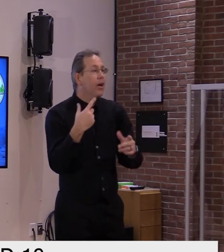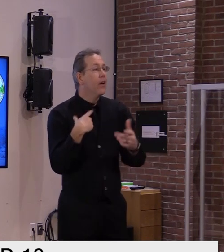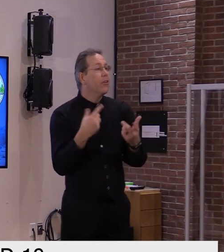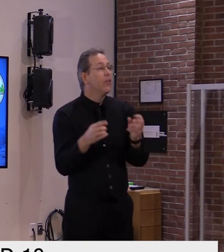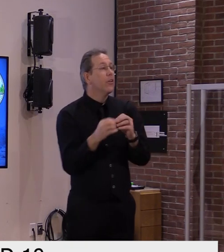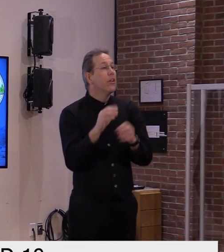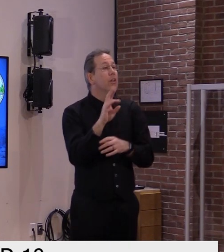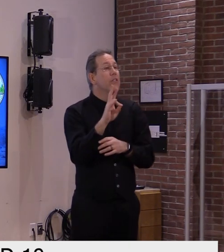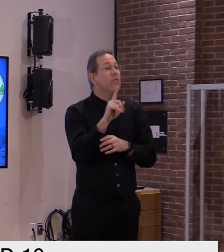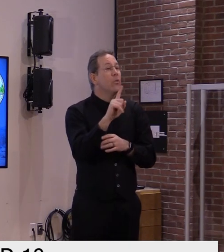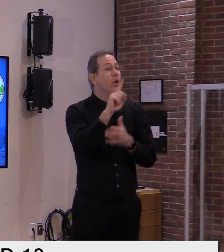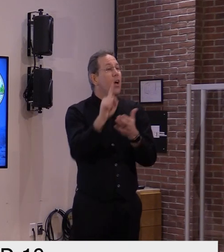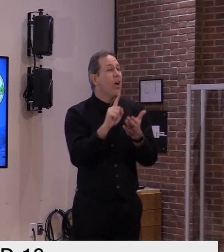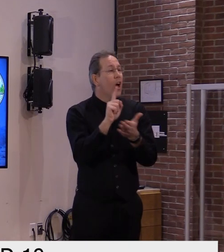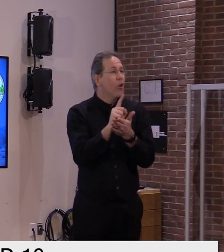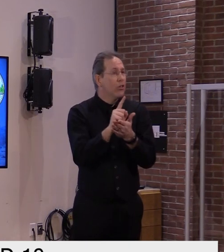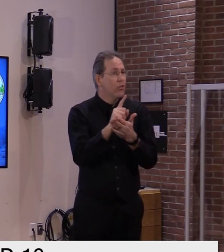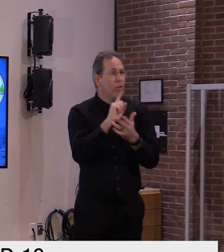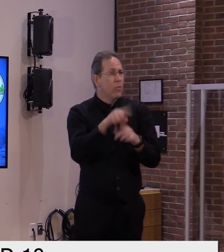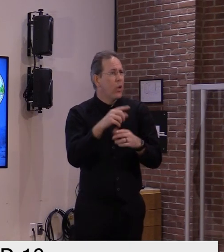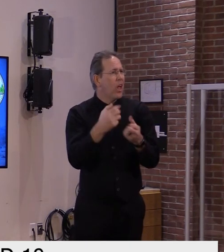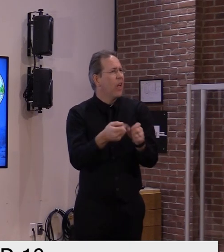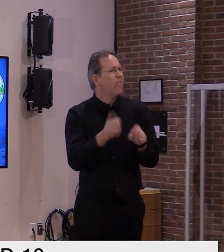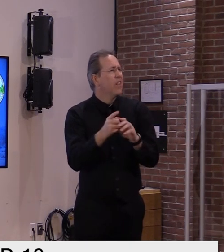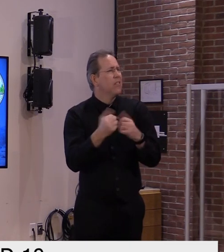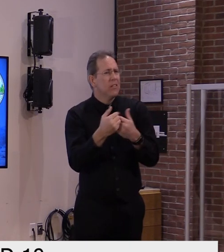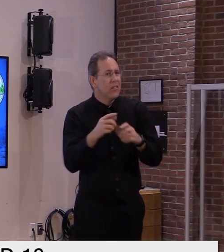So some of it may be a lag in reporting.